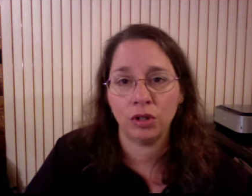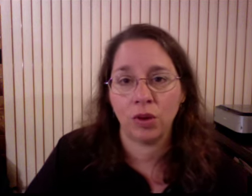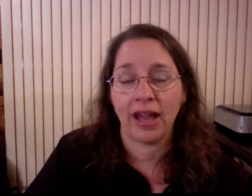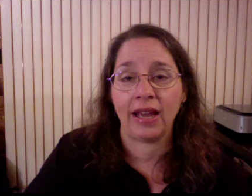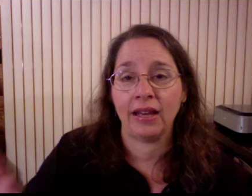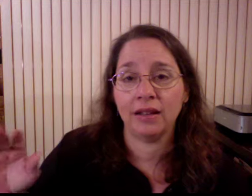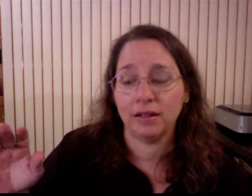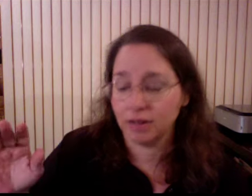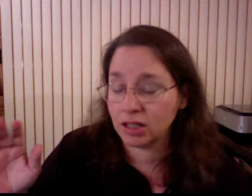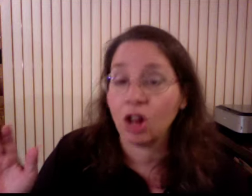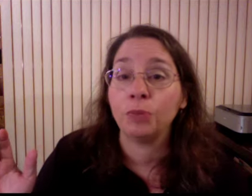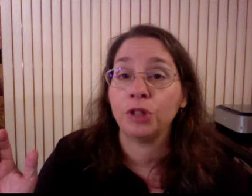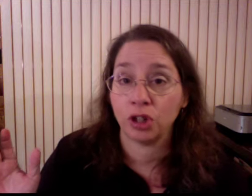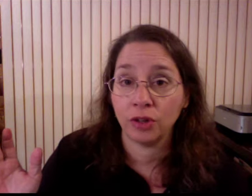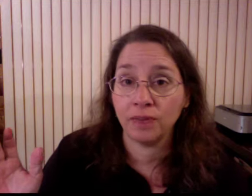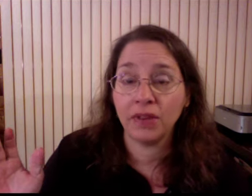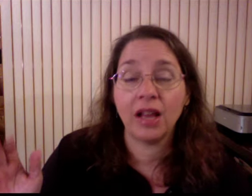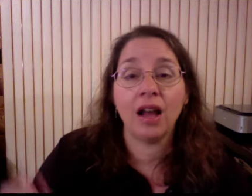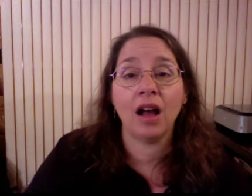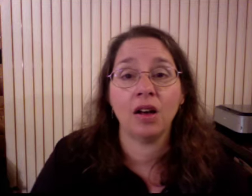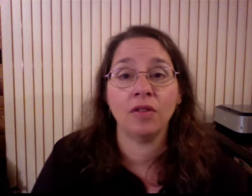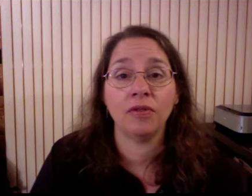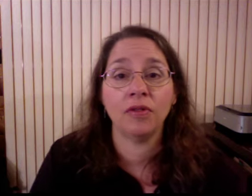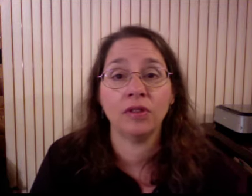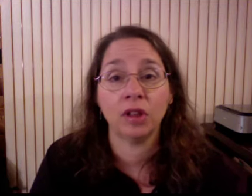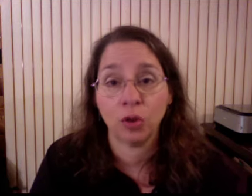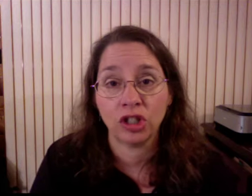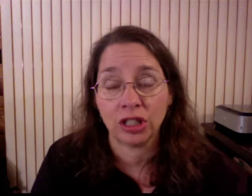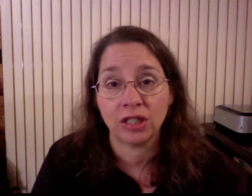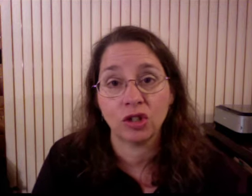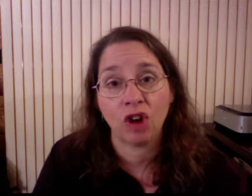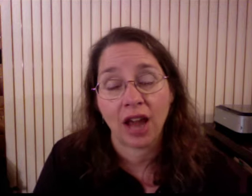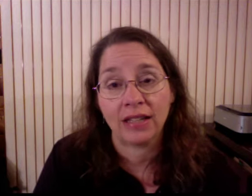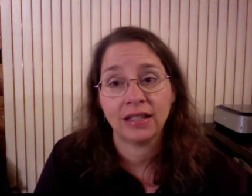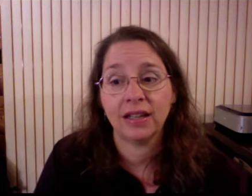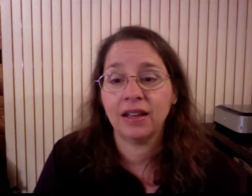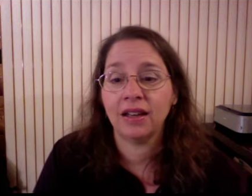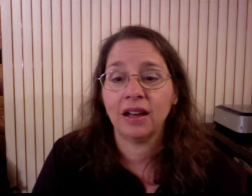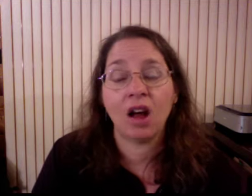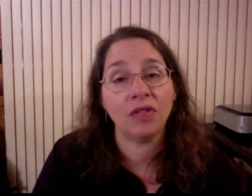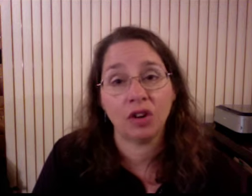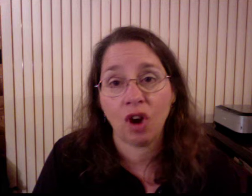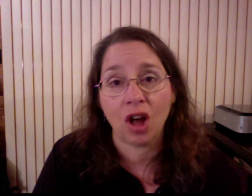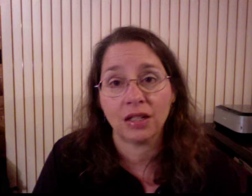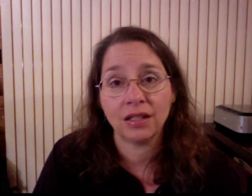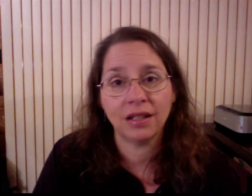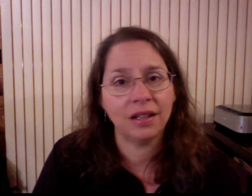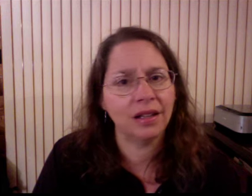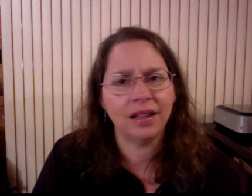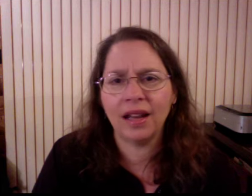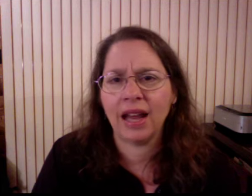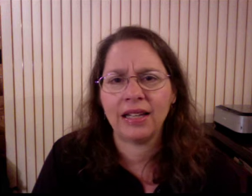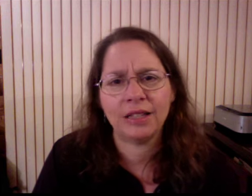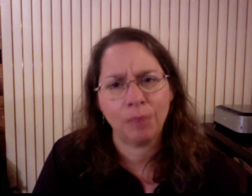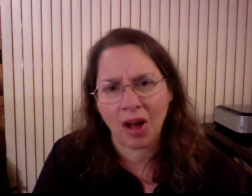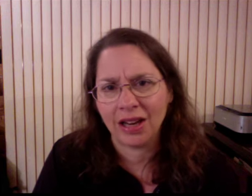a sculpture of the Lord Jesus Christ on the cross, and his body